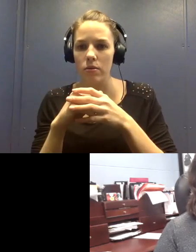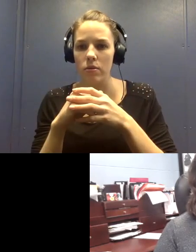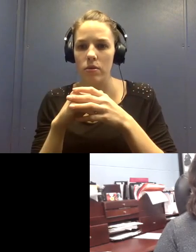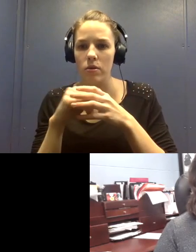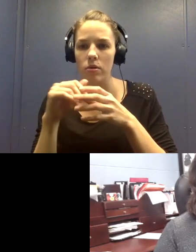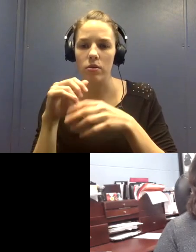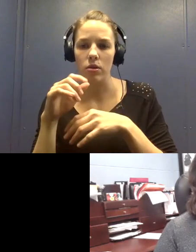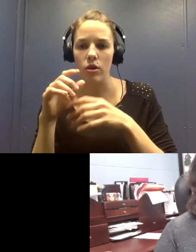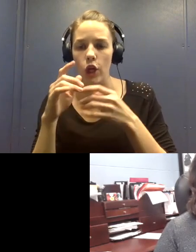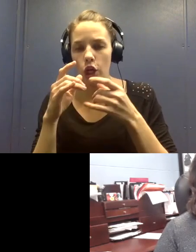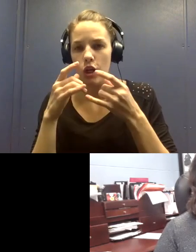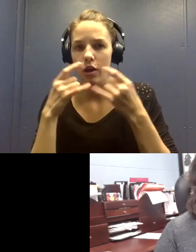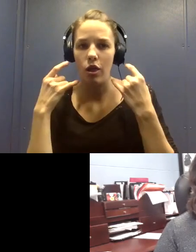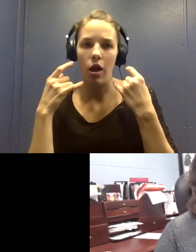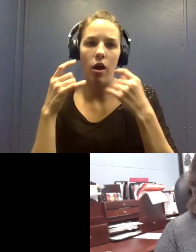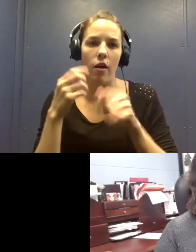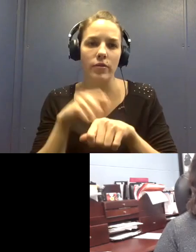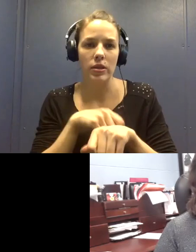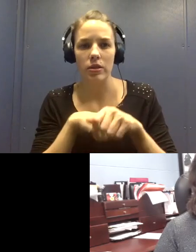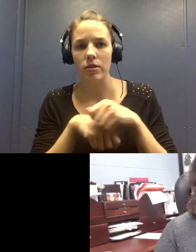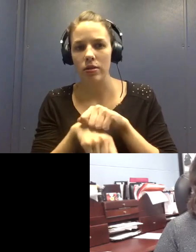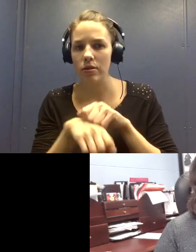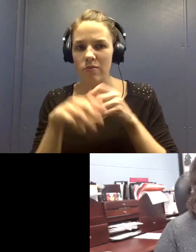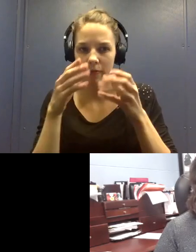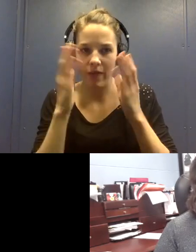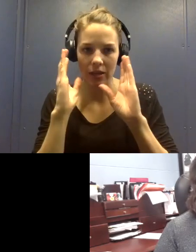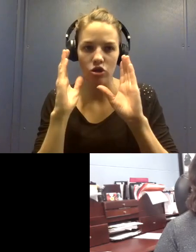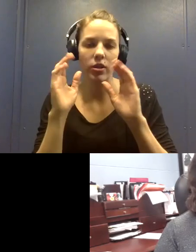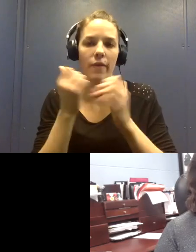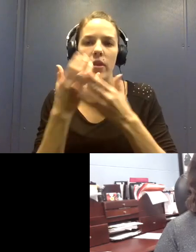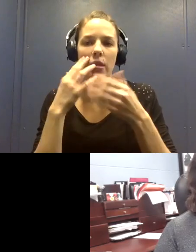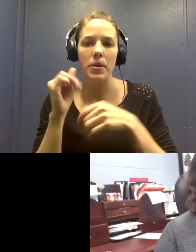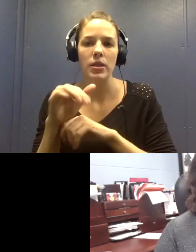and masks and face shields that they've been sending along with vaccine.